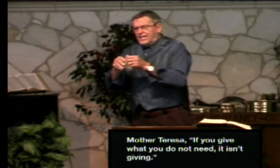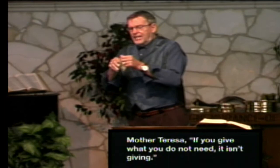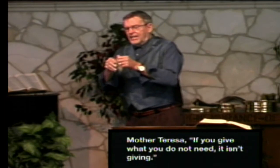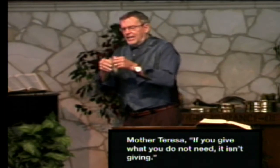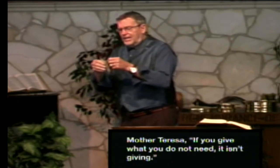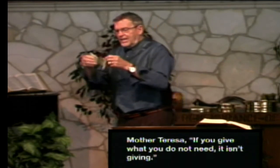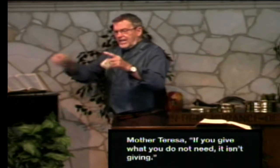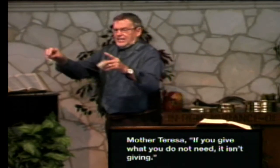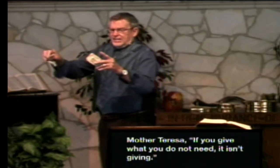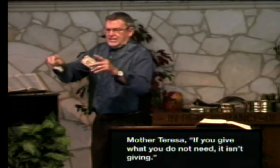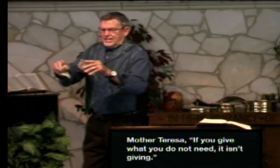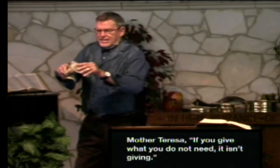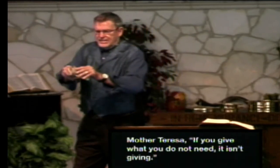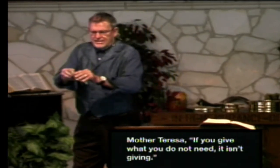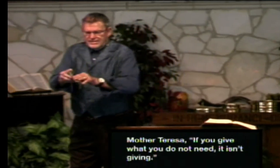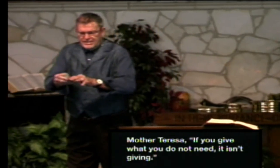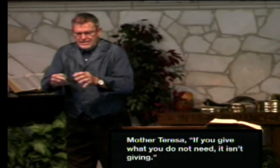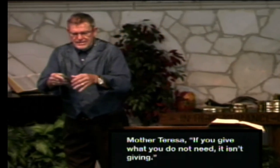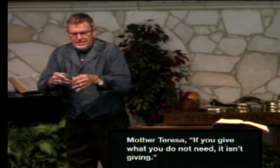take this,